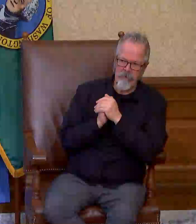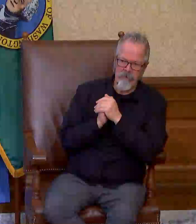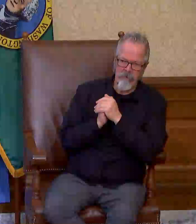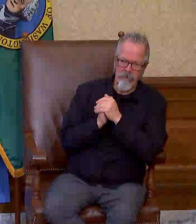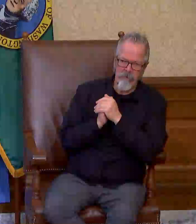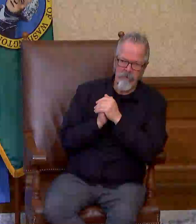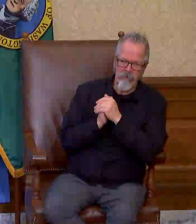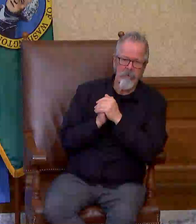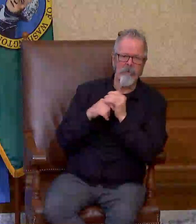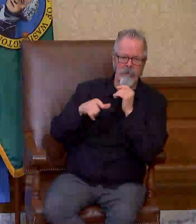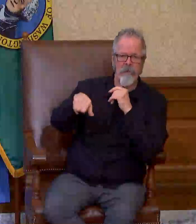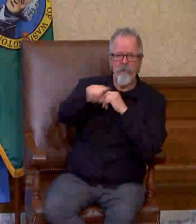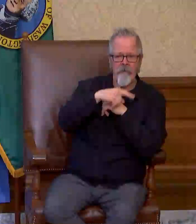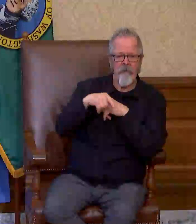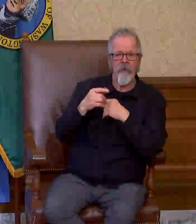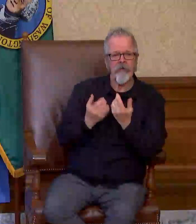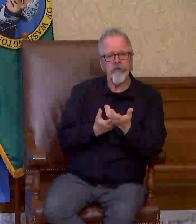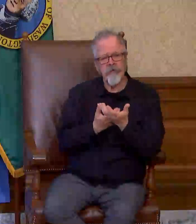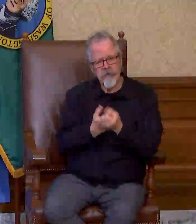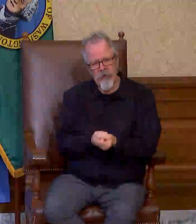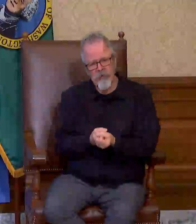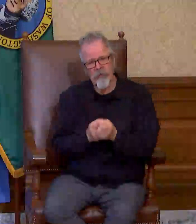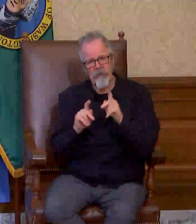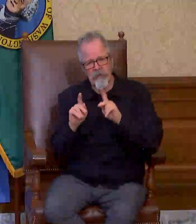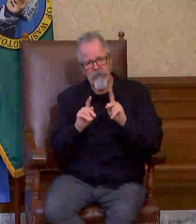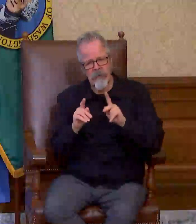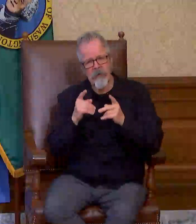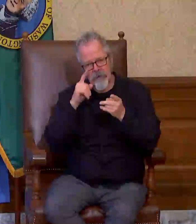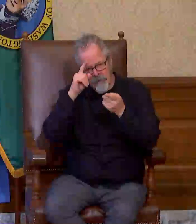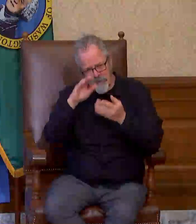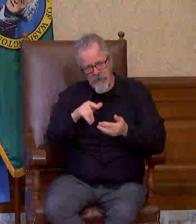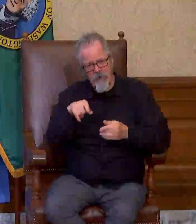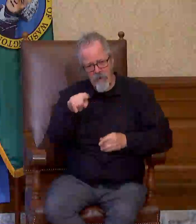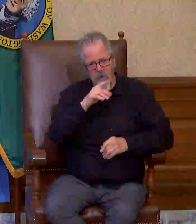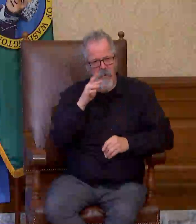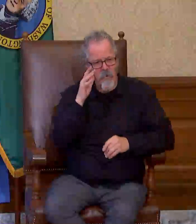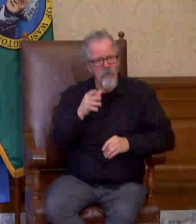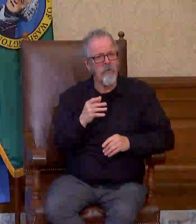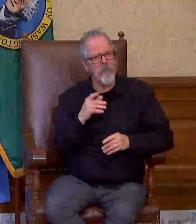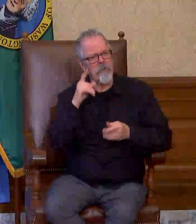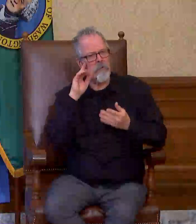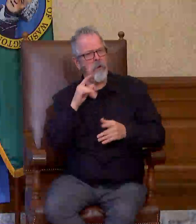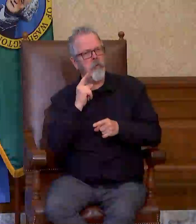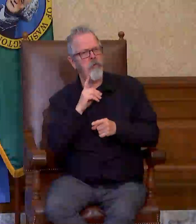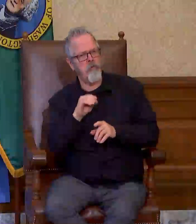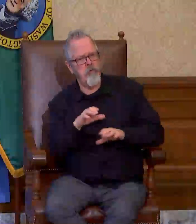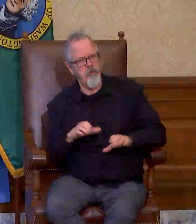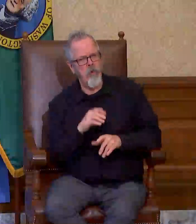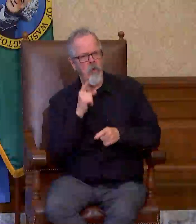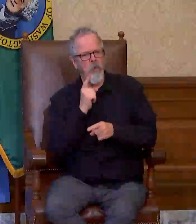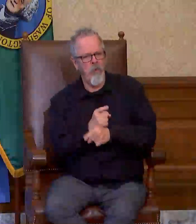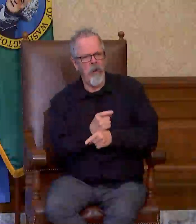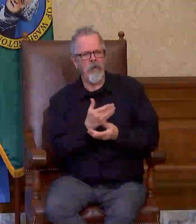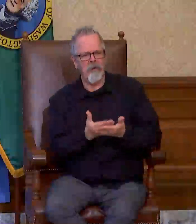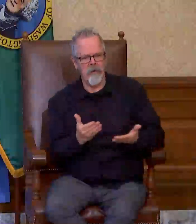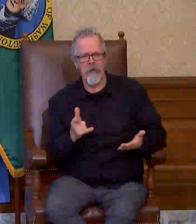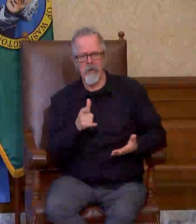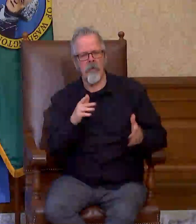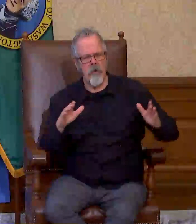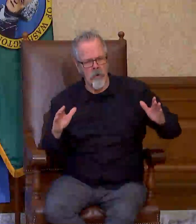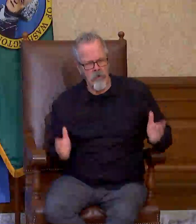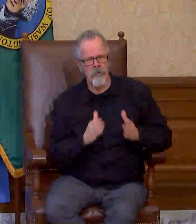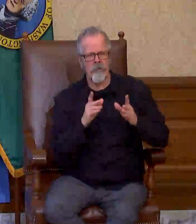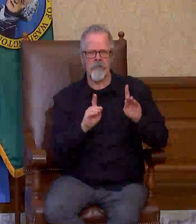things rather than to shake your finger at them about doing negative things. So I'm trying to encourage Washingtonians to that